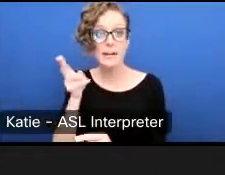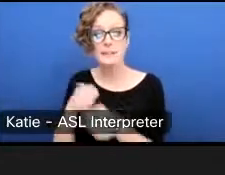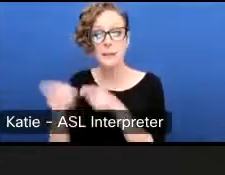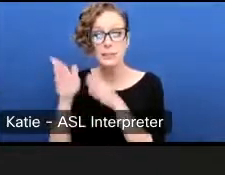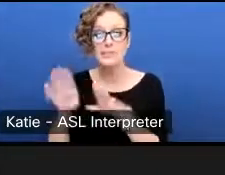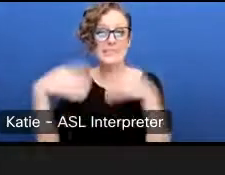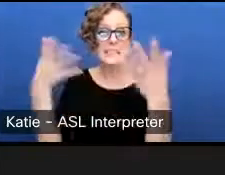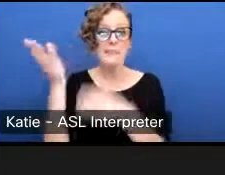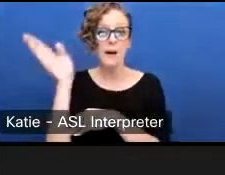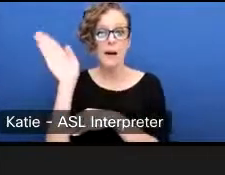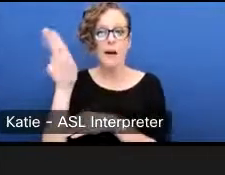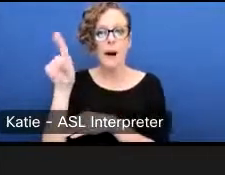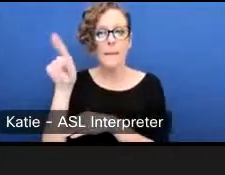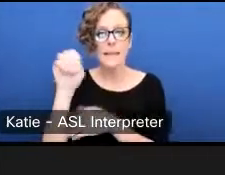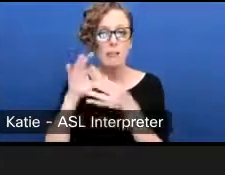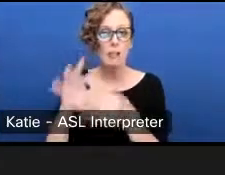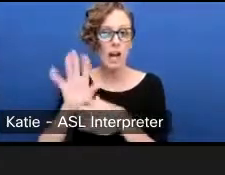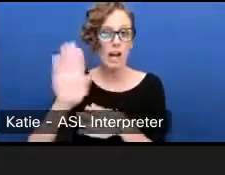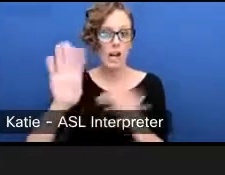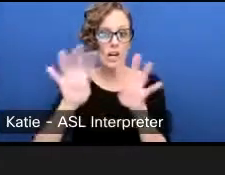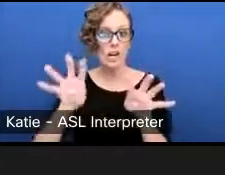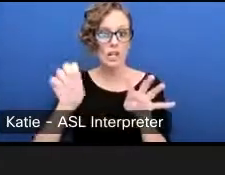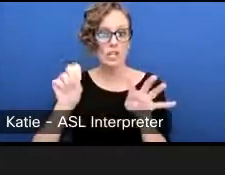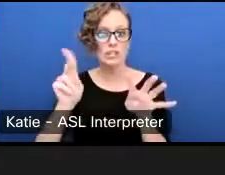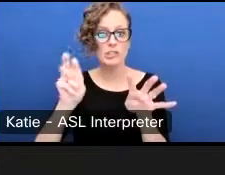regarding a survey she's been working on. So we'll give